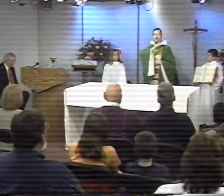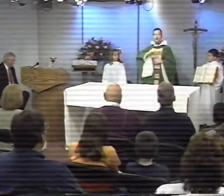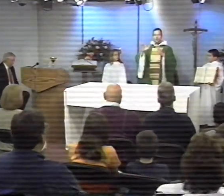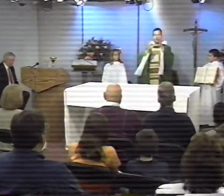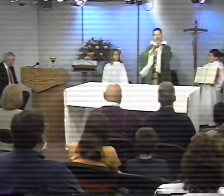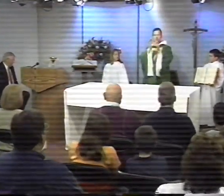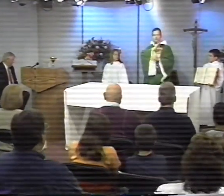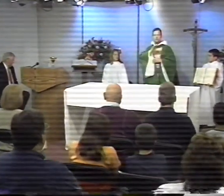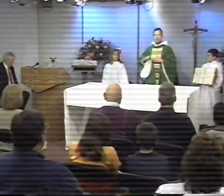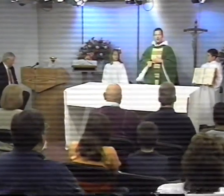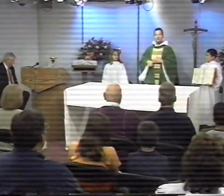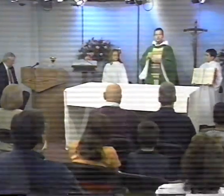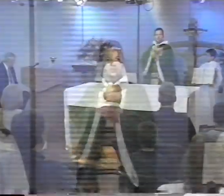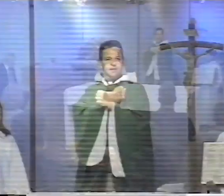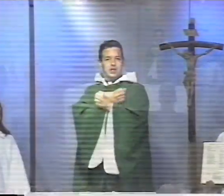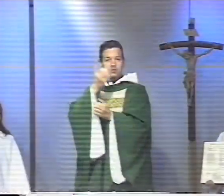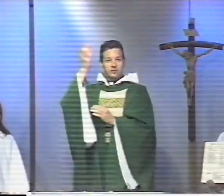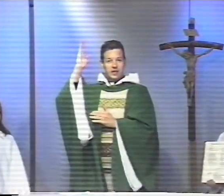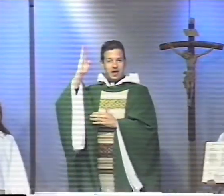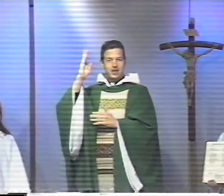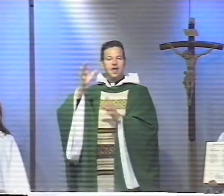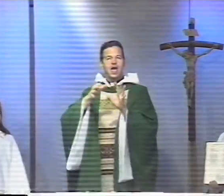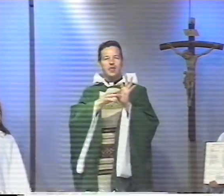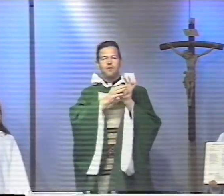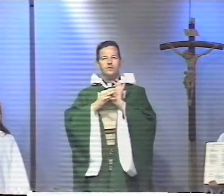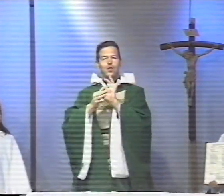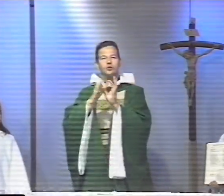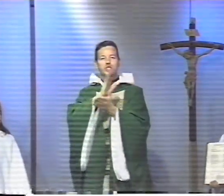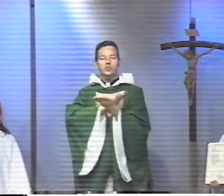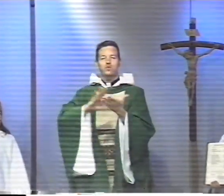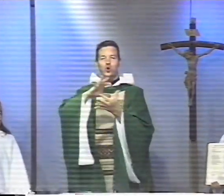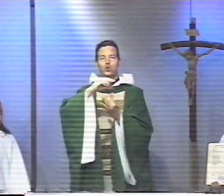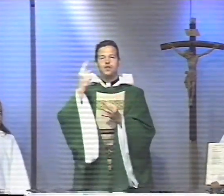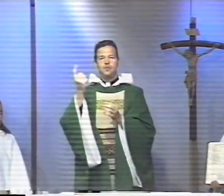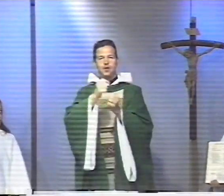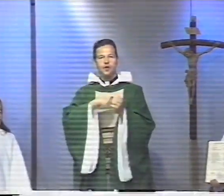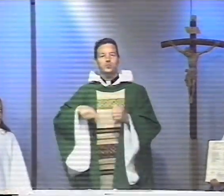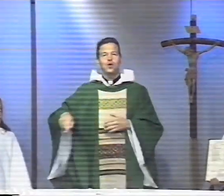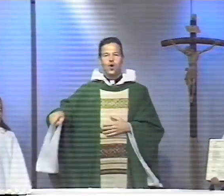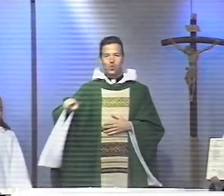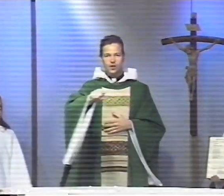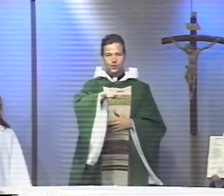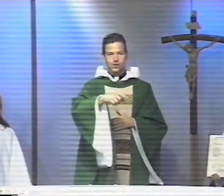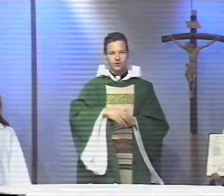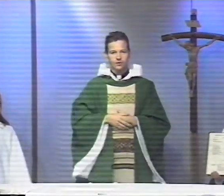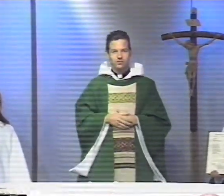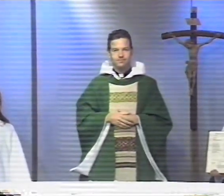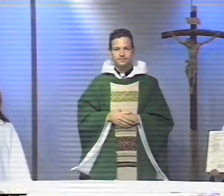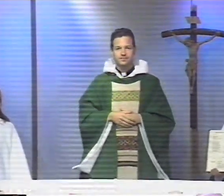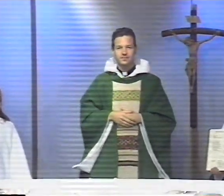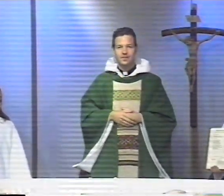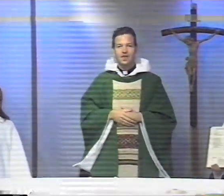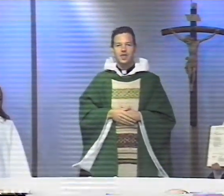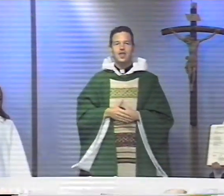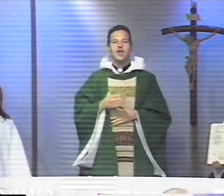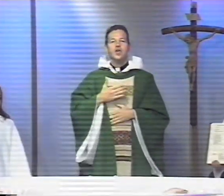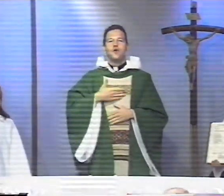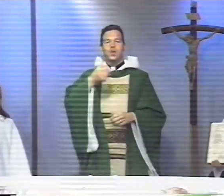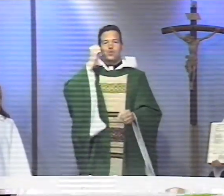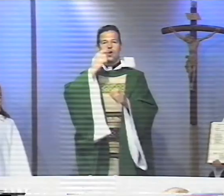our Lord Jesus Christ, the love of God, and the fellowship of the Holy Spirit be always with you. And also with you. My brothers